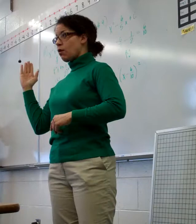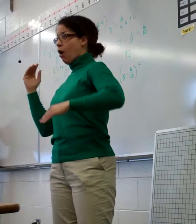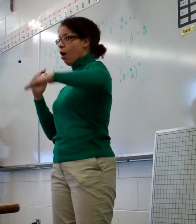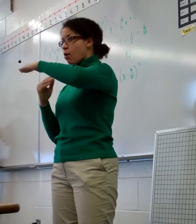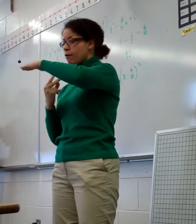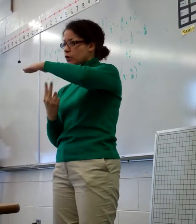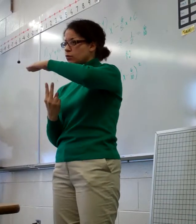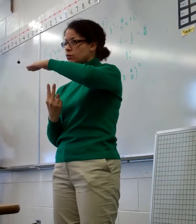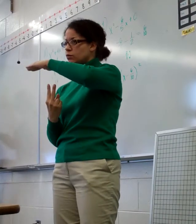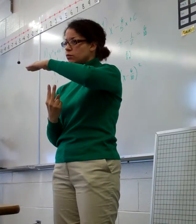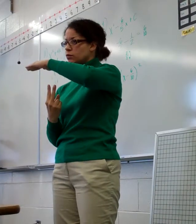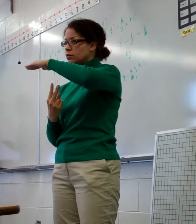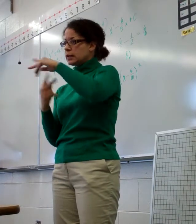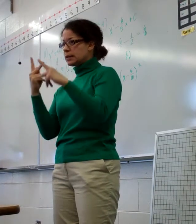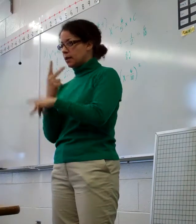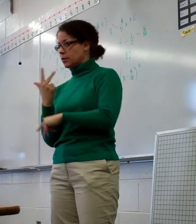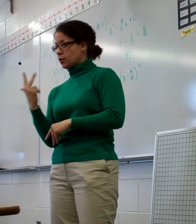2 times 3.